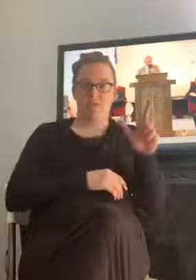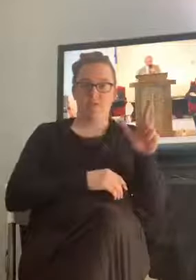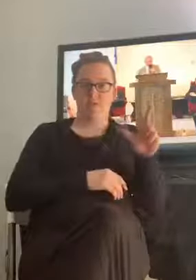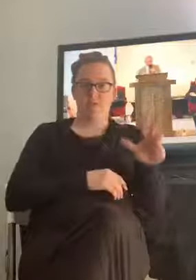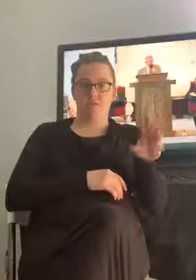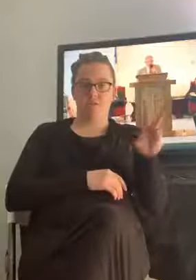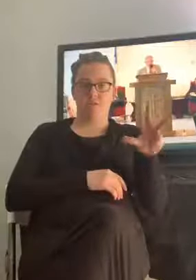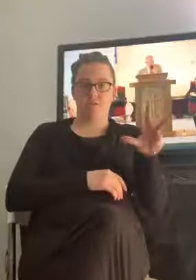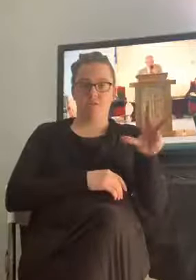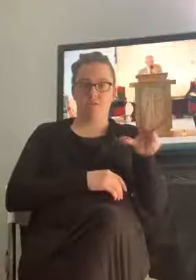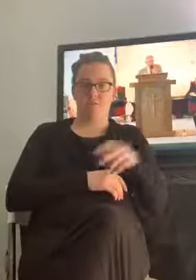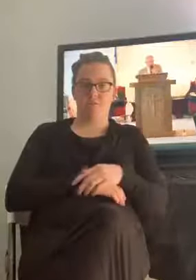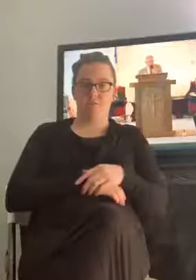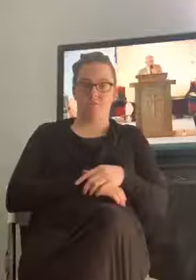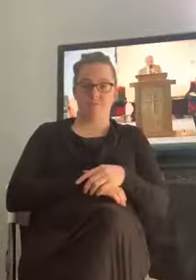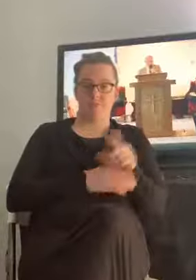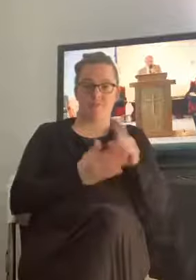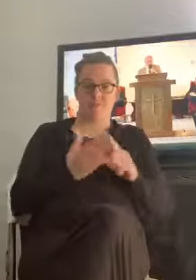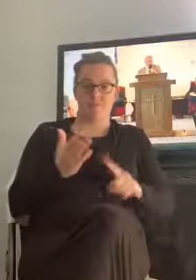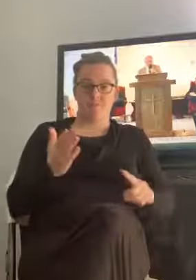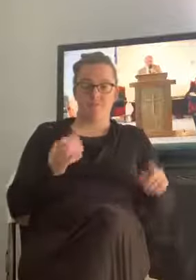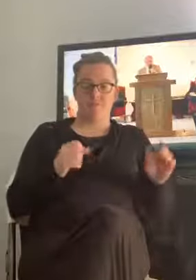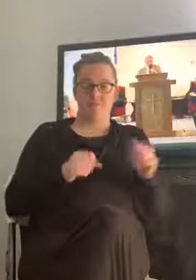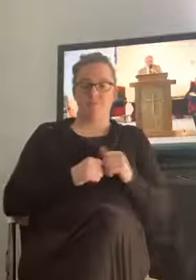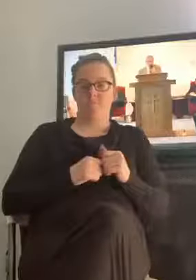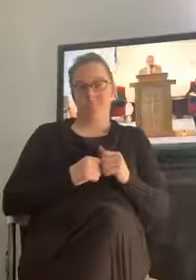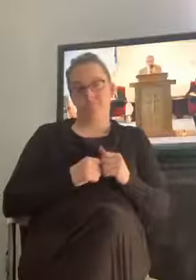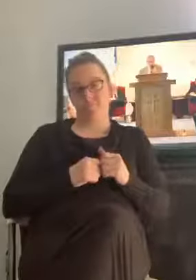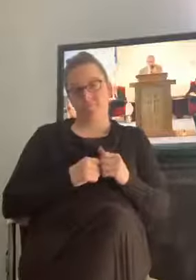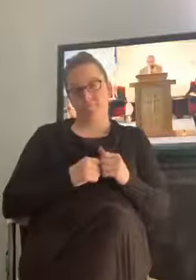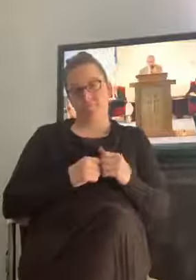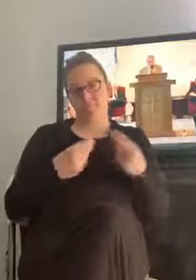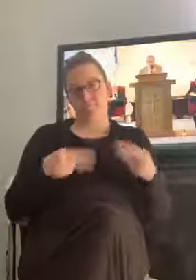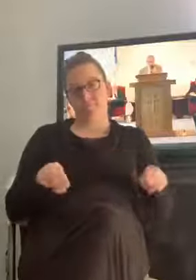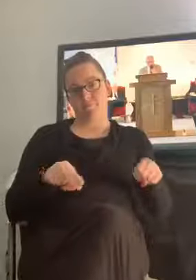scripture was fulfilled